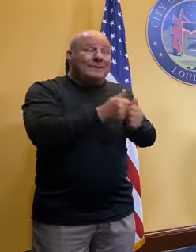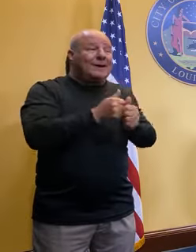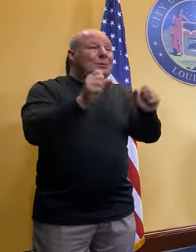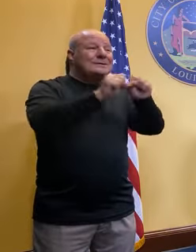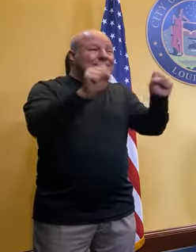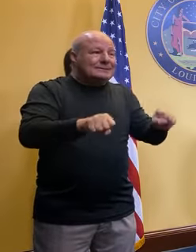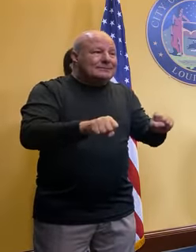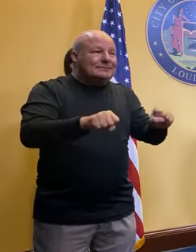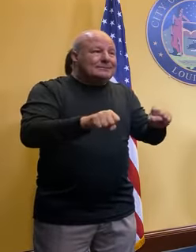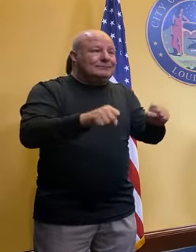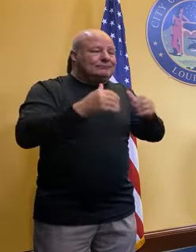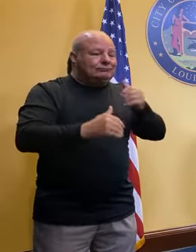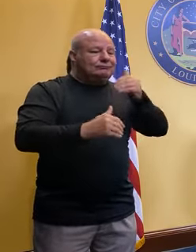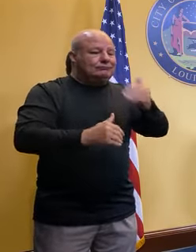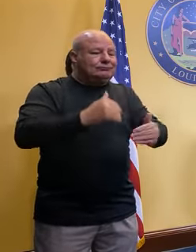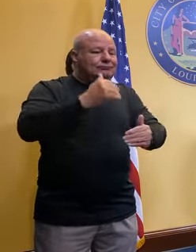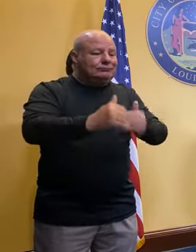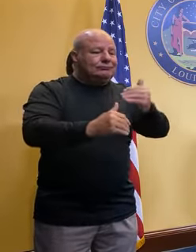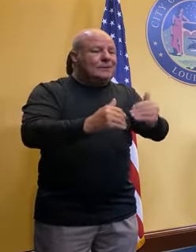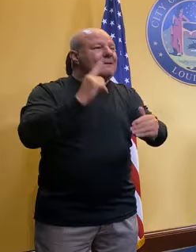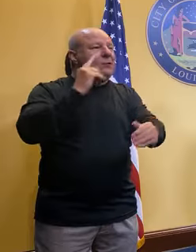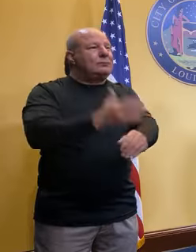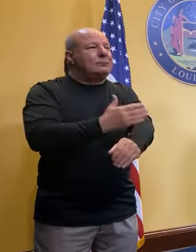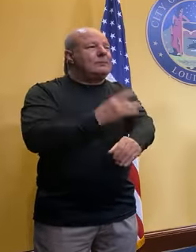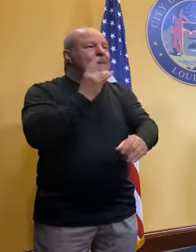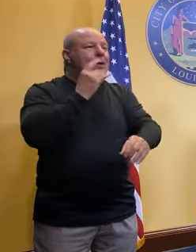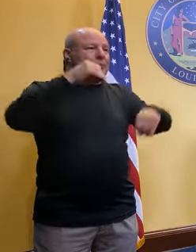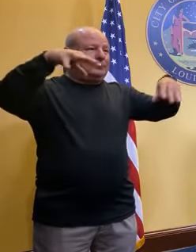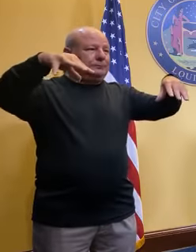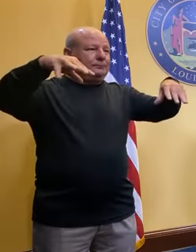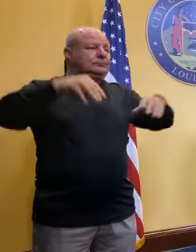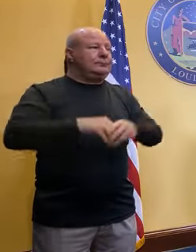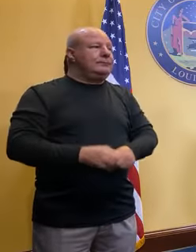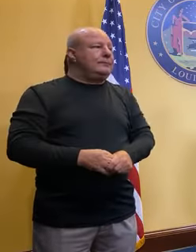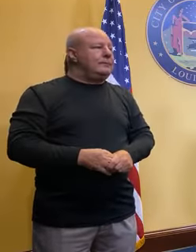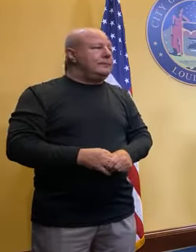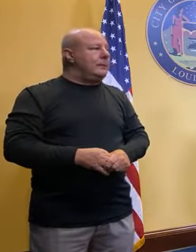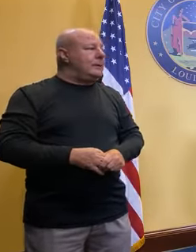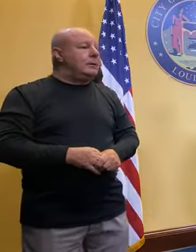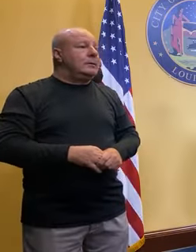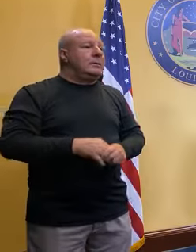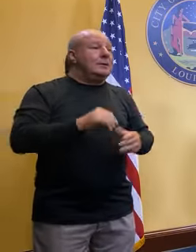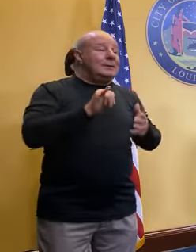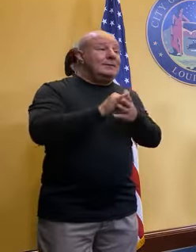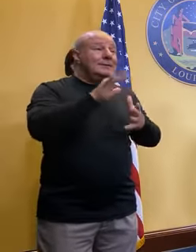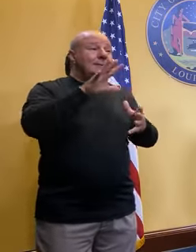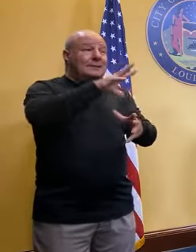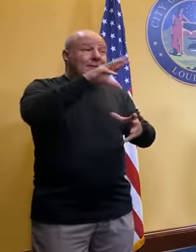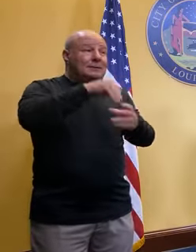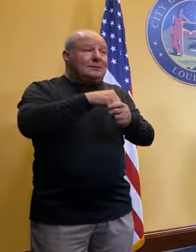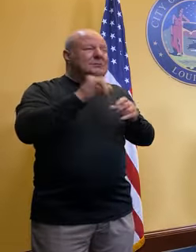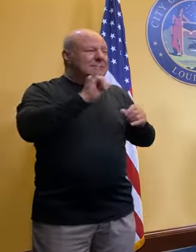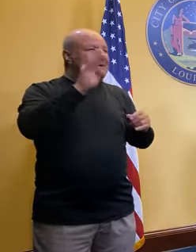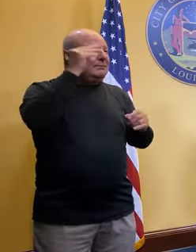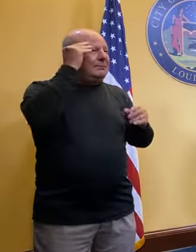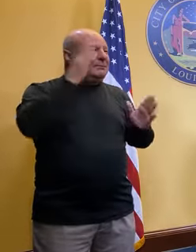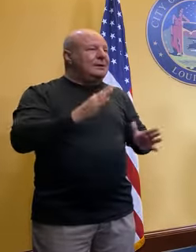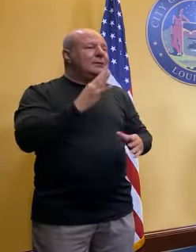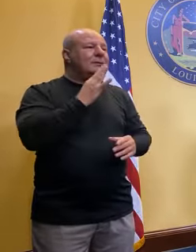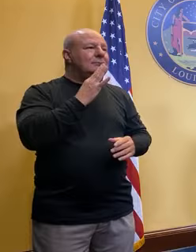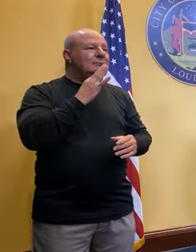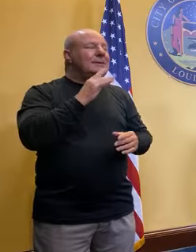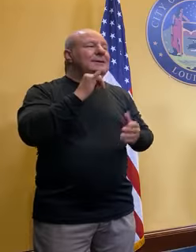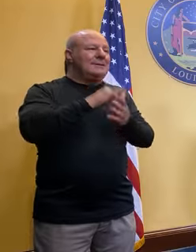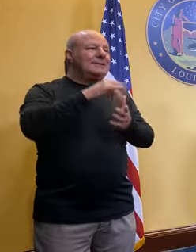to restoring power. And I will say that critical infrastructure also includes, as Madam Mayor mentioned,